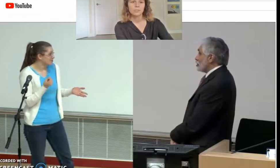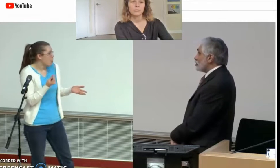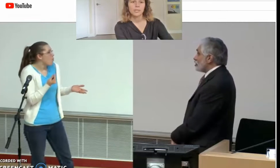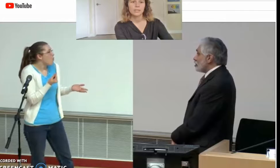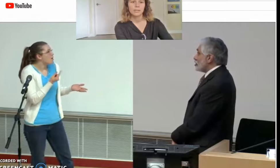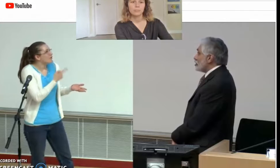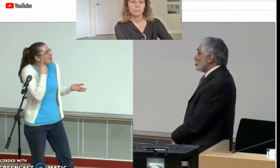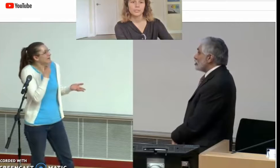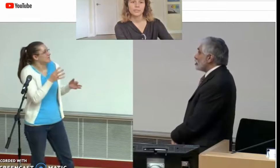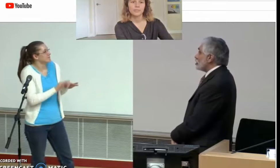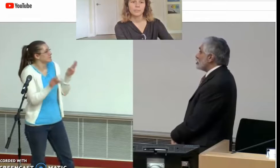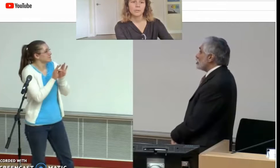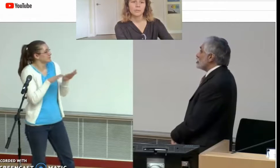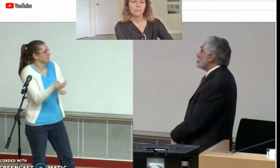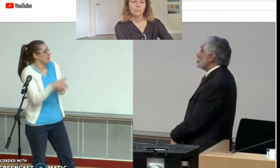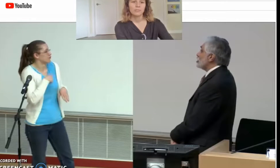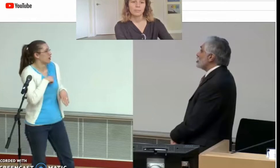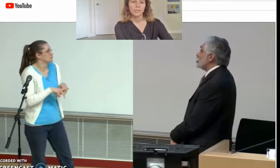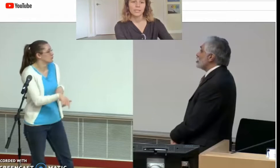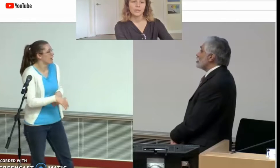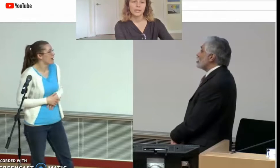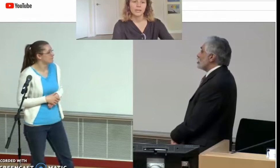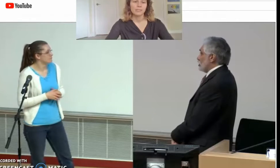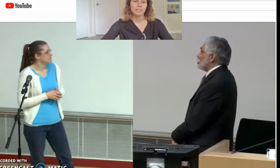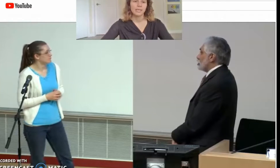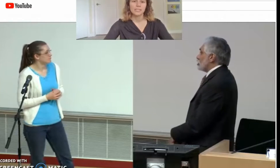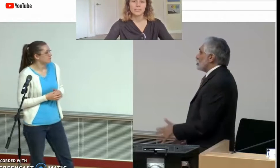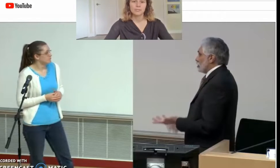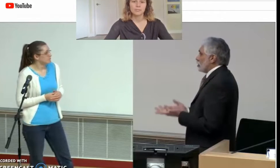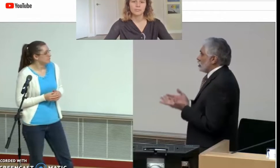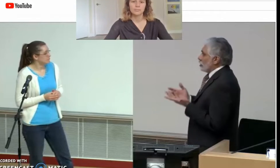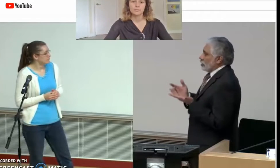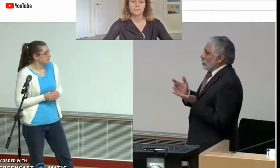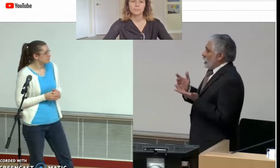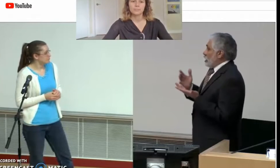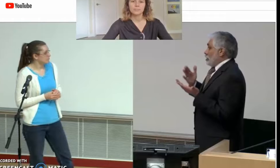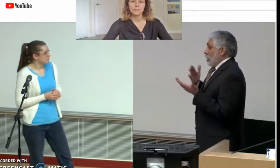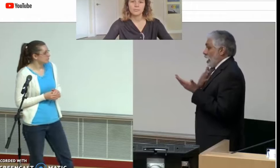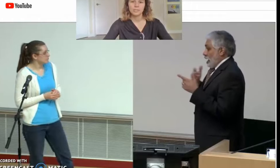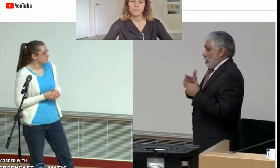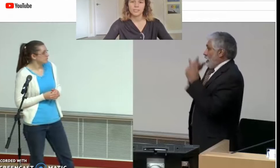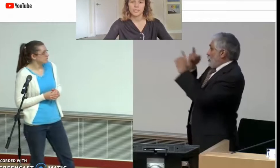what kind of label would you give them? What if they were hearing and that was the case? What are your thoughts on